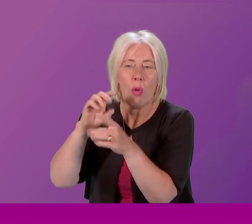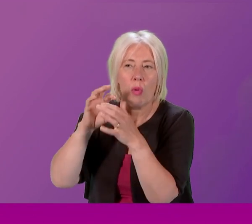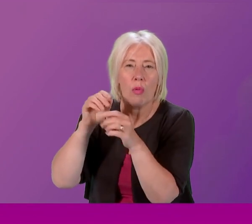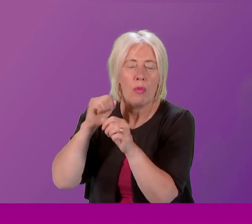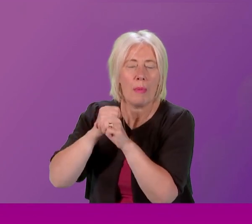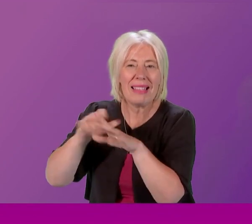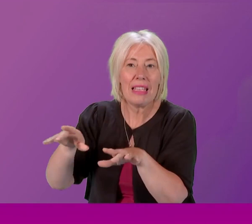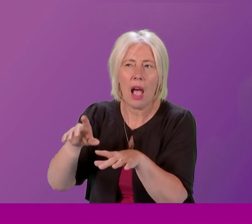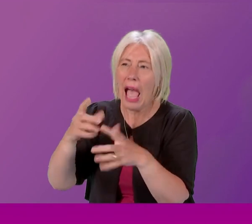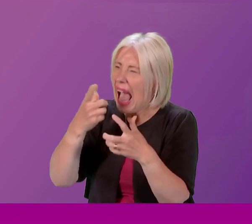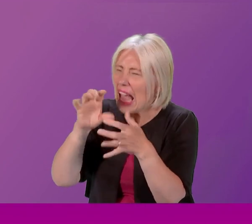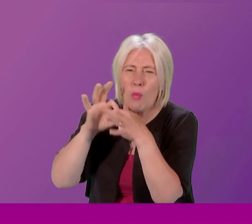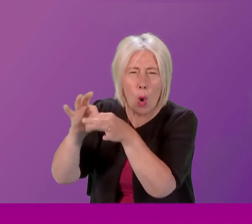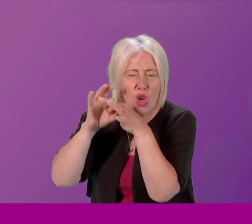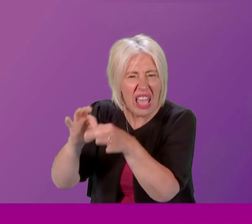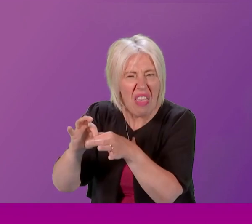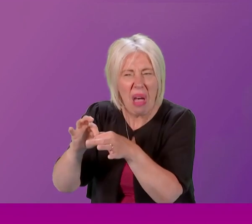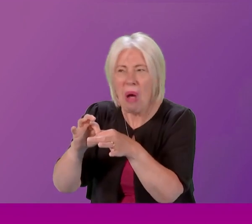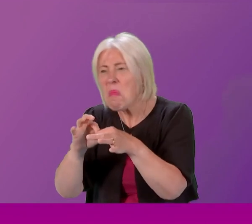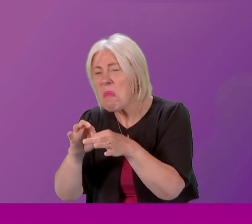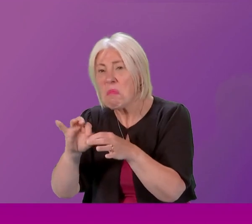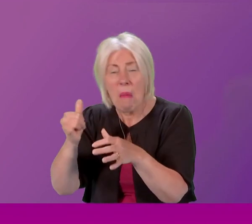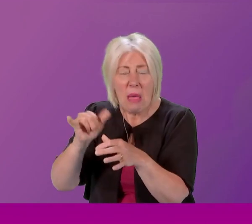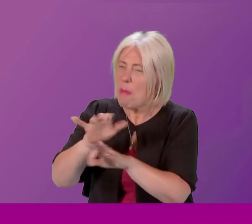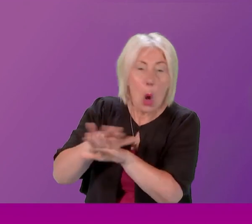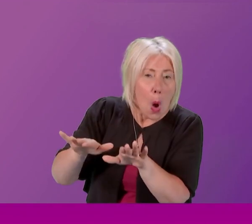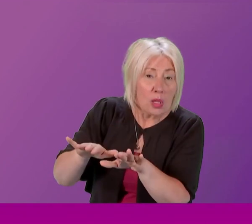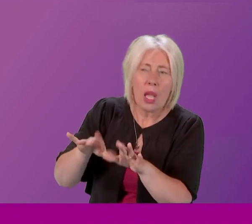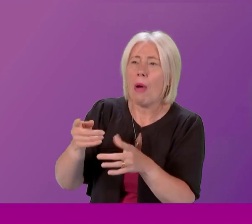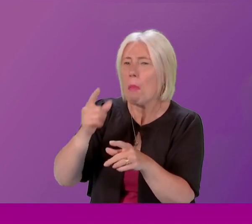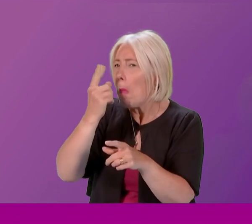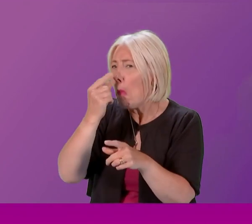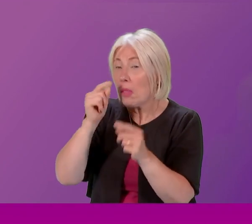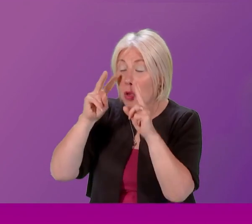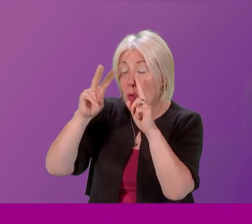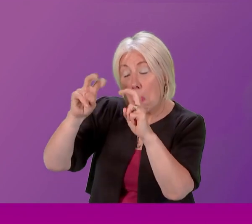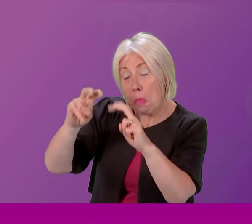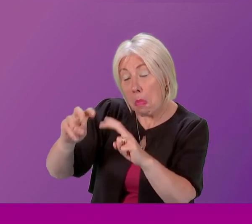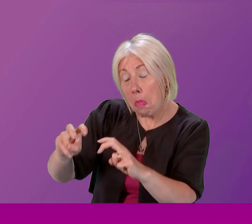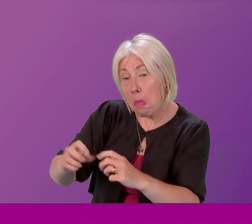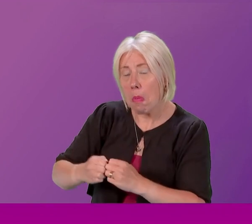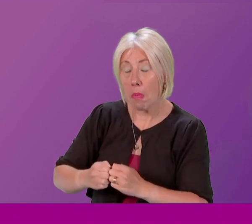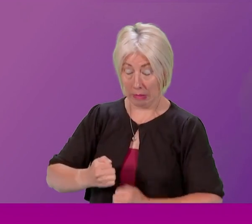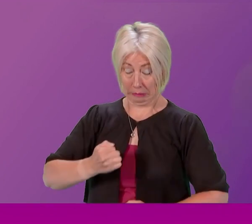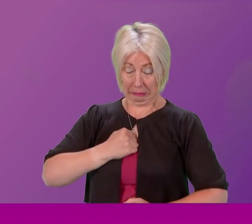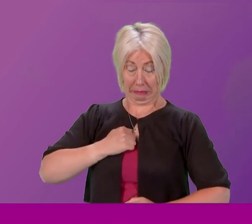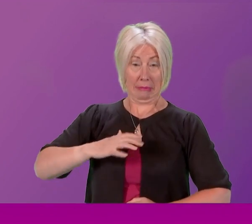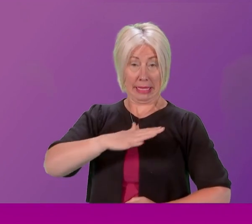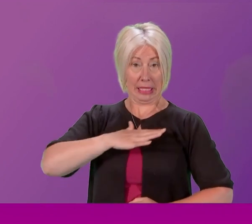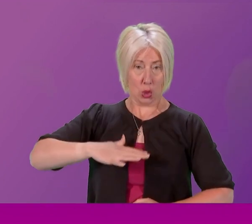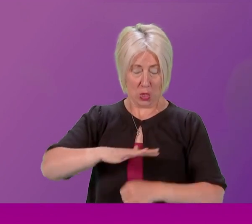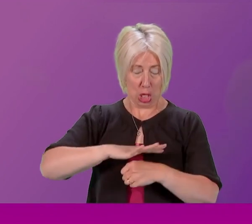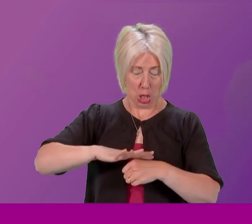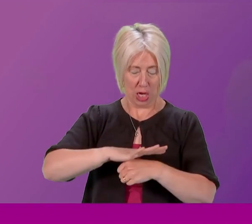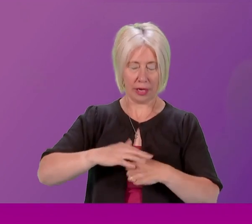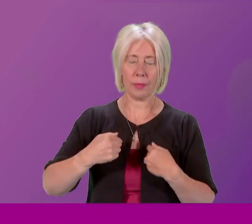You know, it may not go anywhere, but who knows? And it's having a chance to explore that. In my own situation, you know, I've